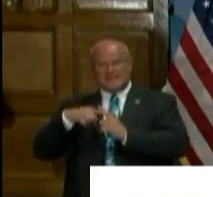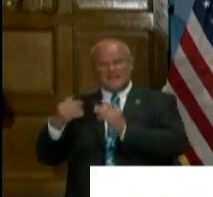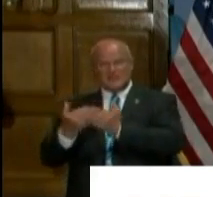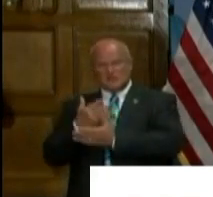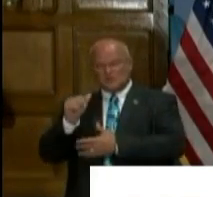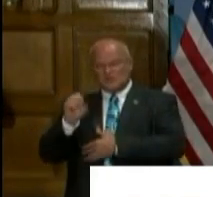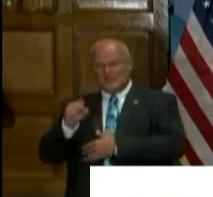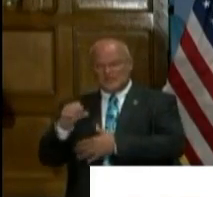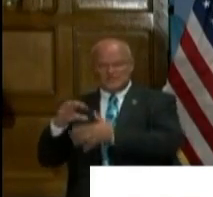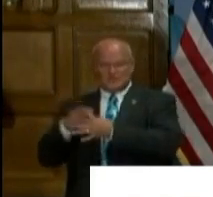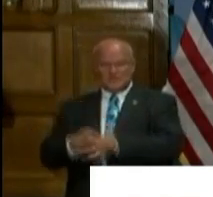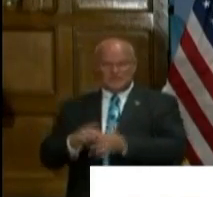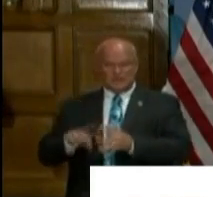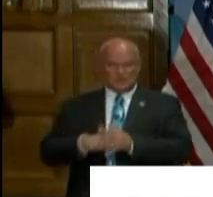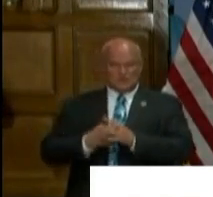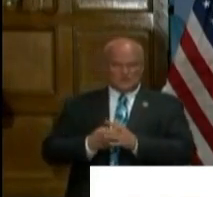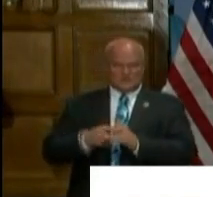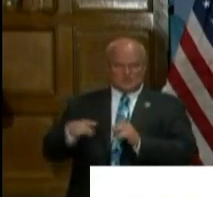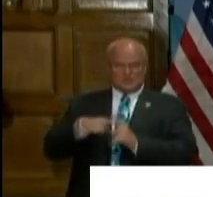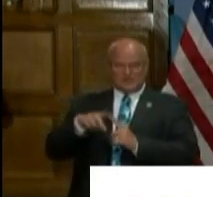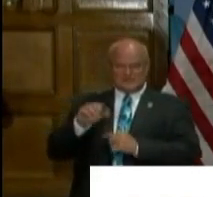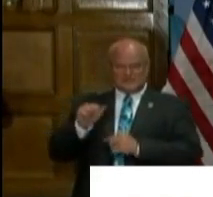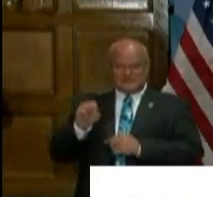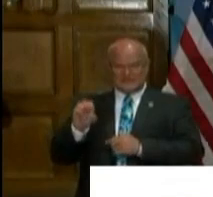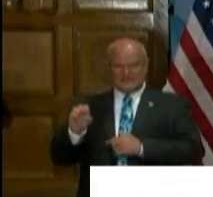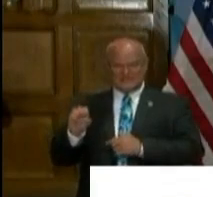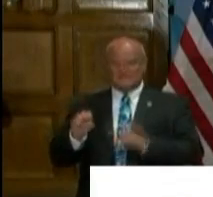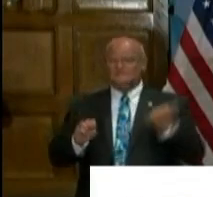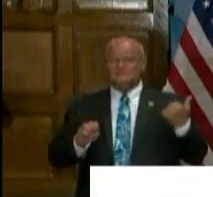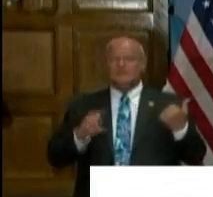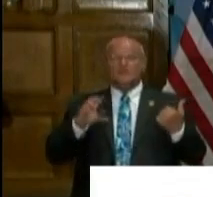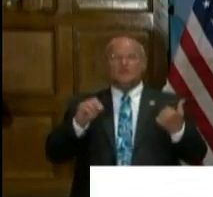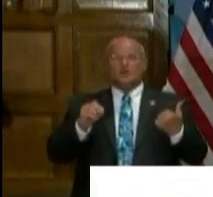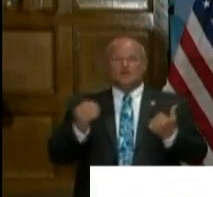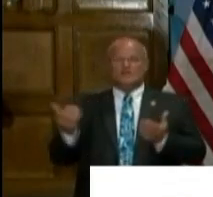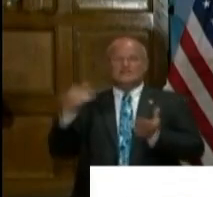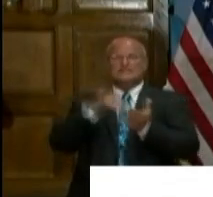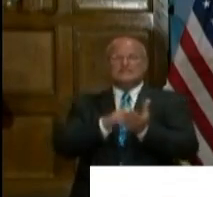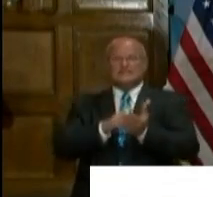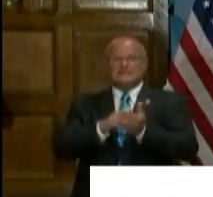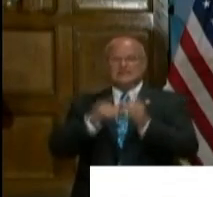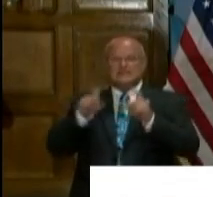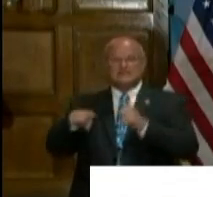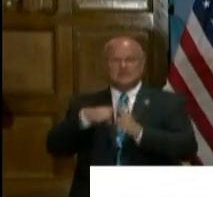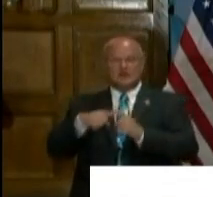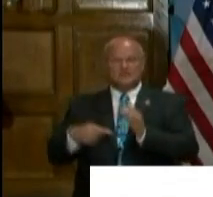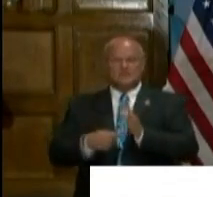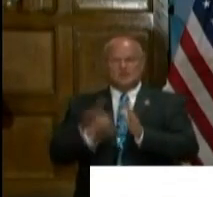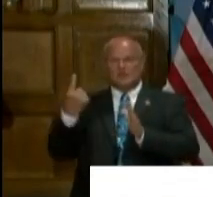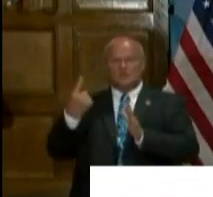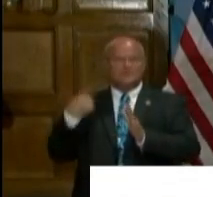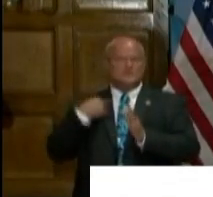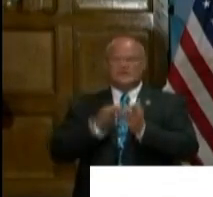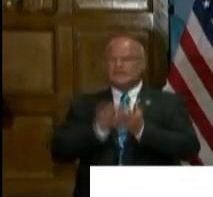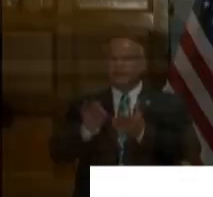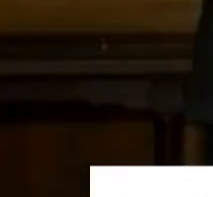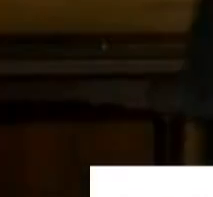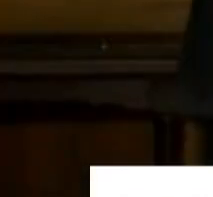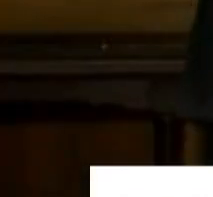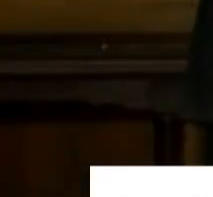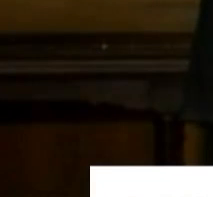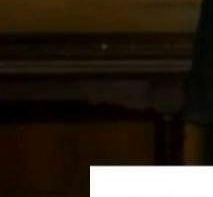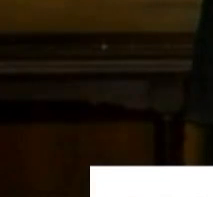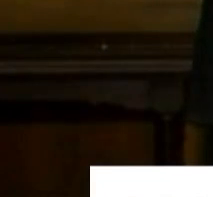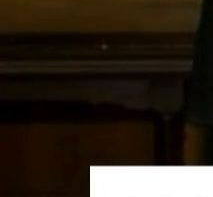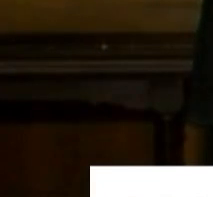case or is it linked to the original positive case? No, if someone's retested and they test positive more than once, we only count that